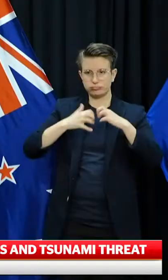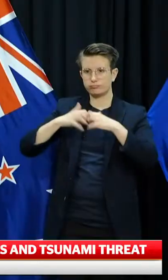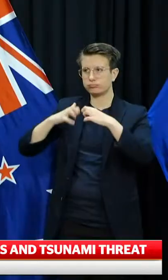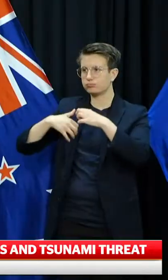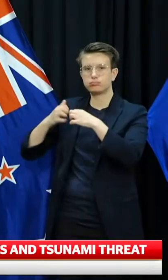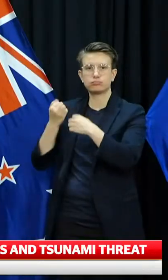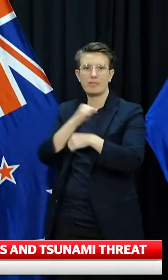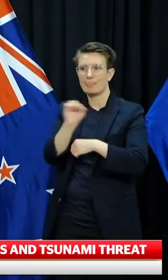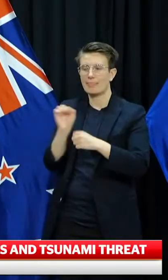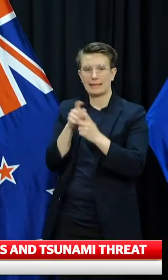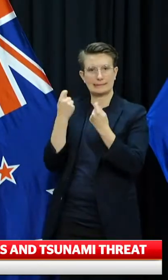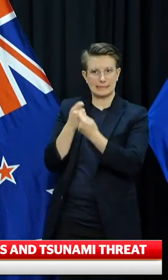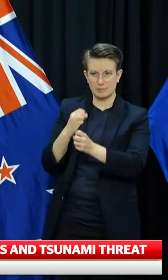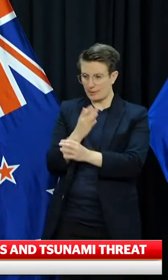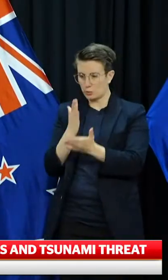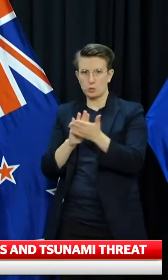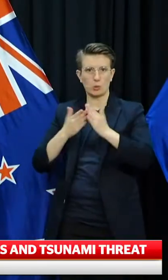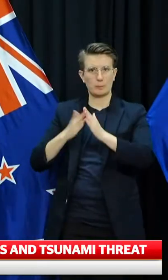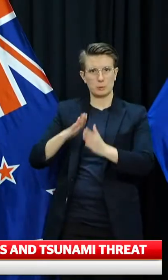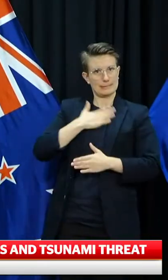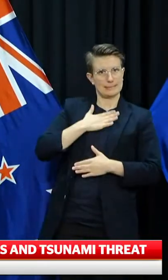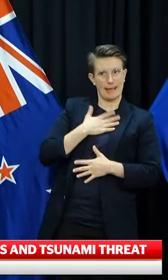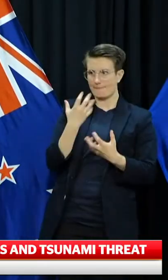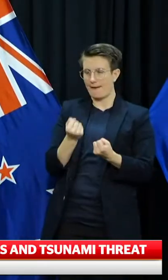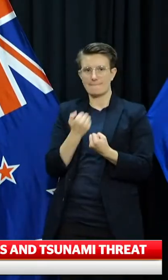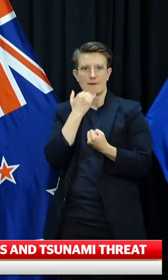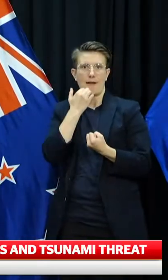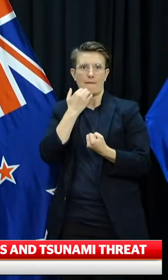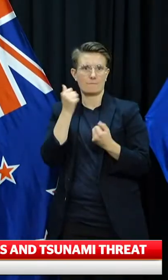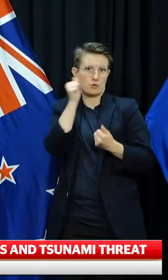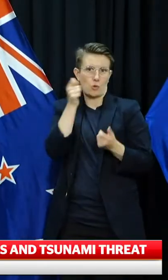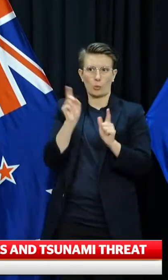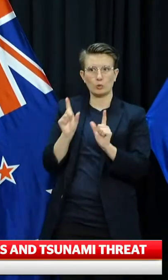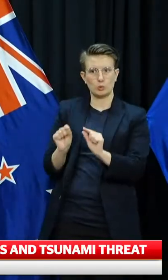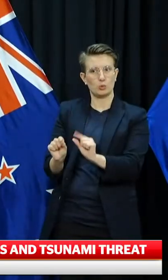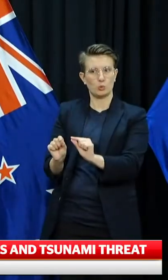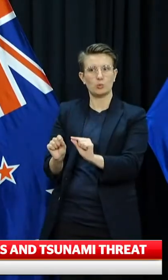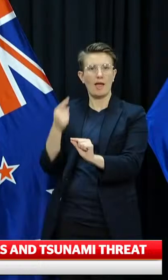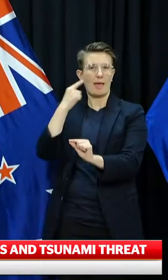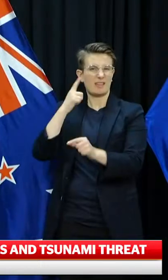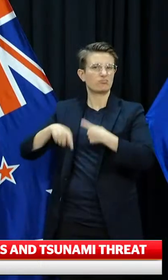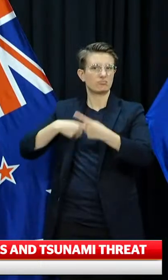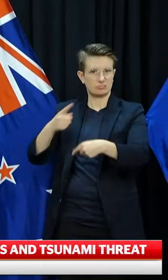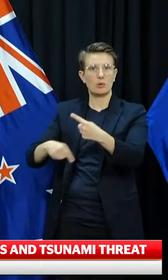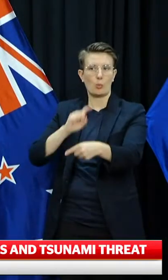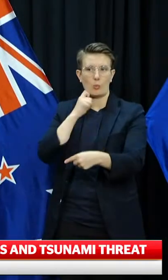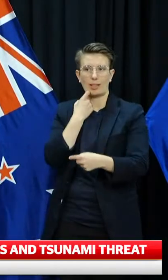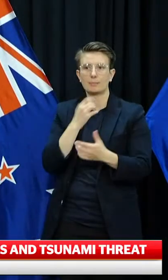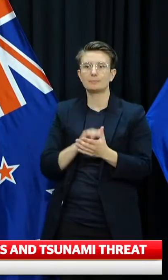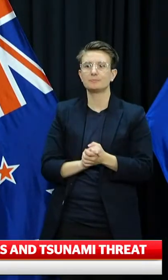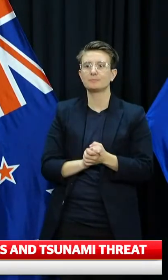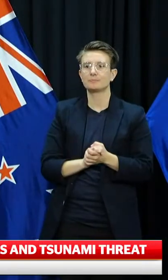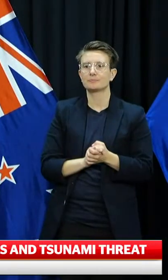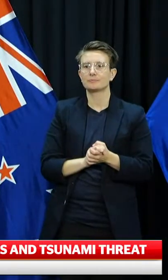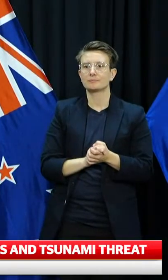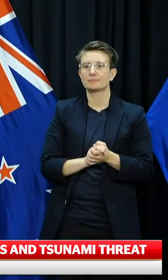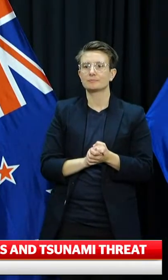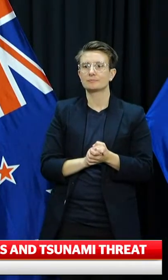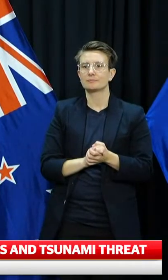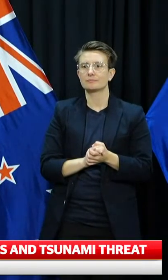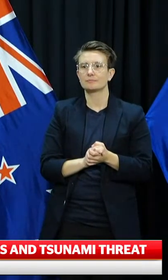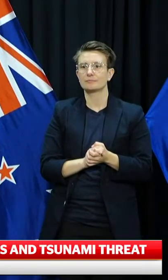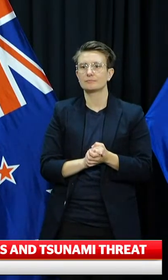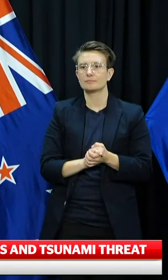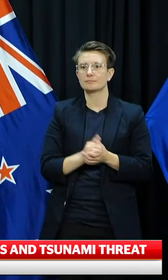be, checking on throughout the course of the day, depending on the length of time that people are required to be up in those highlands. When we have some reports of